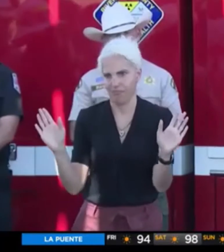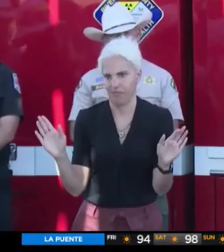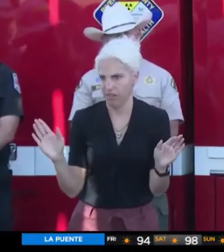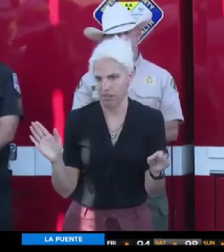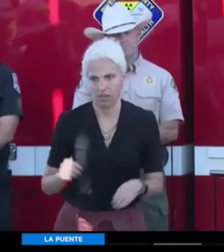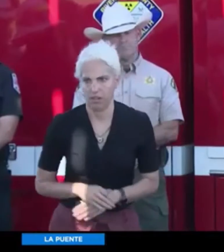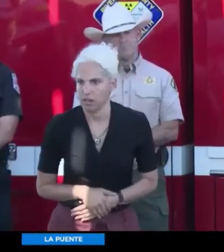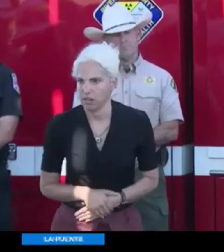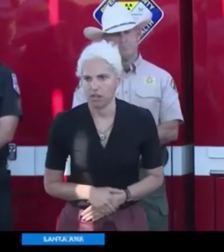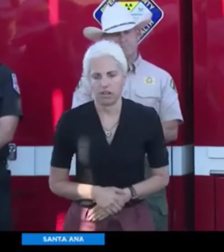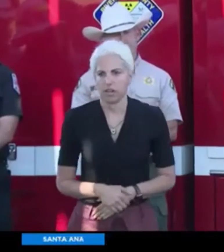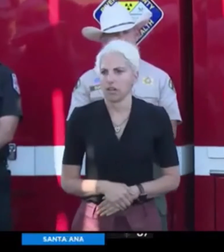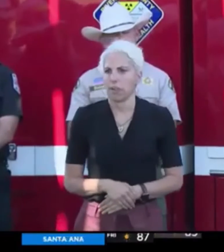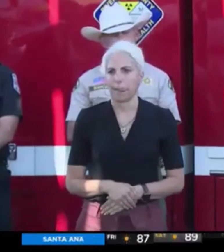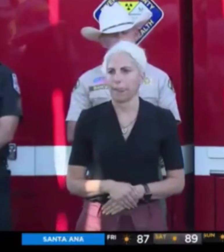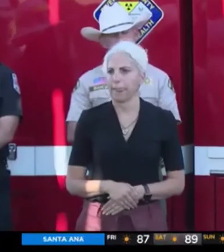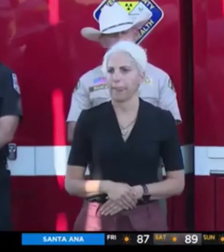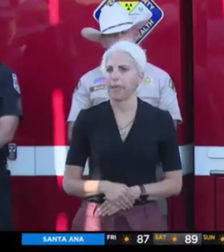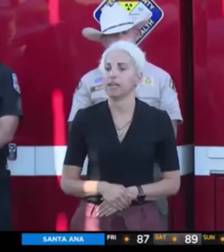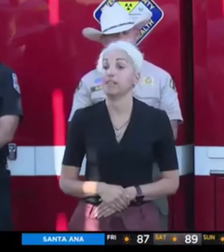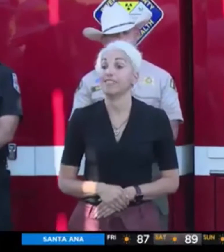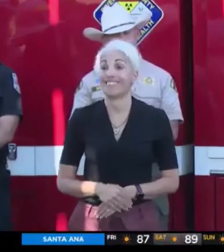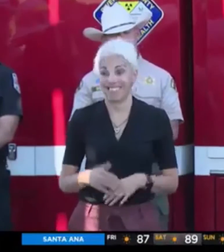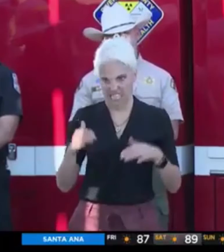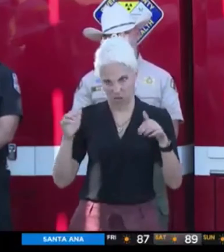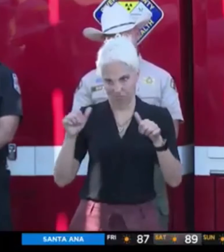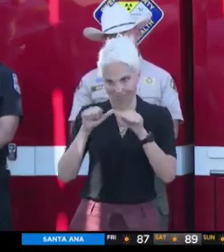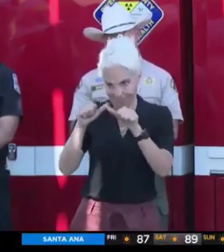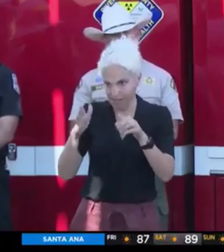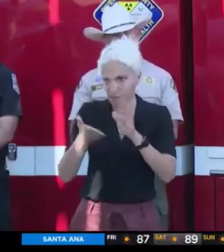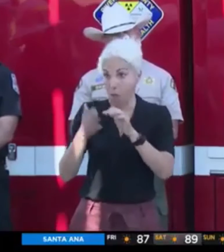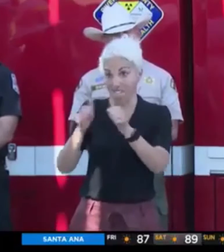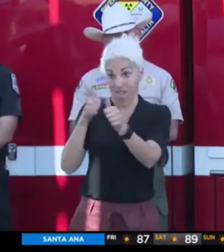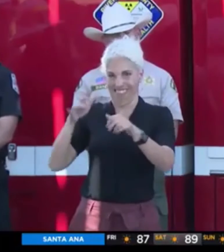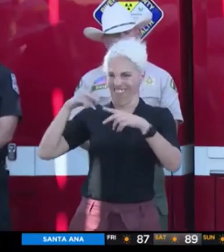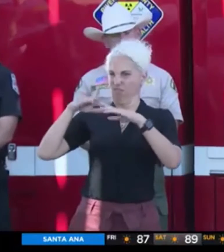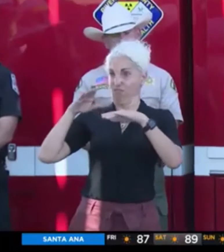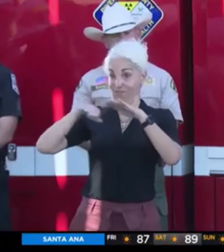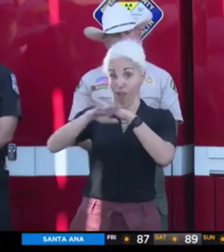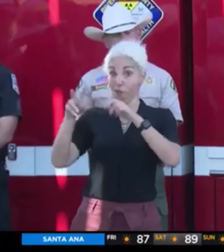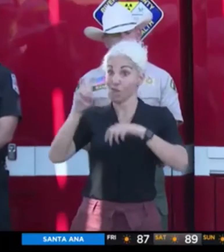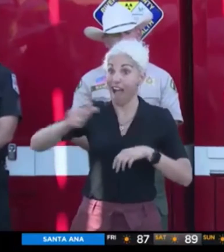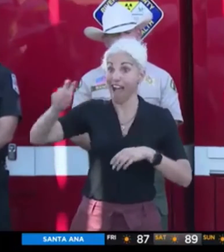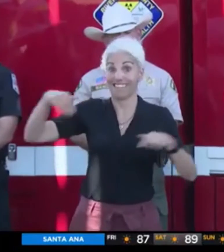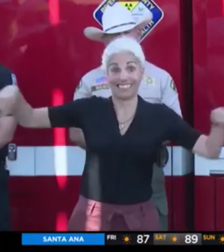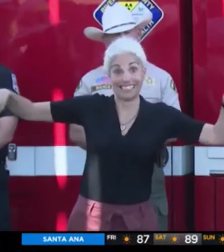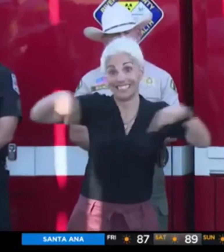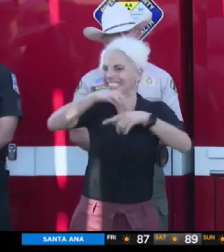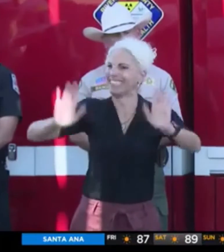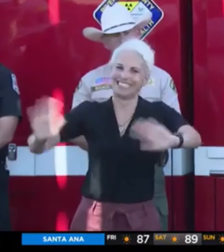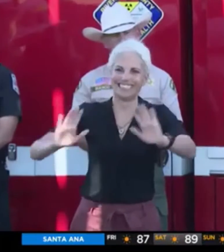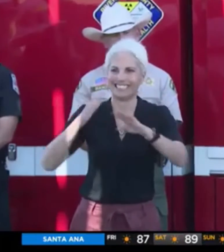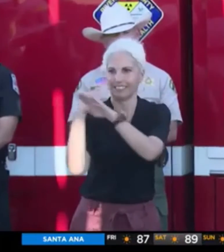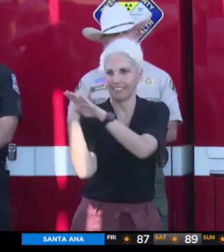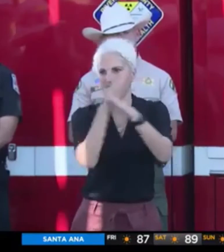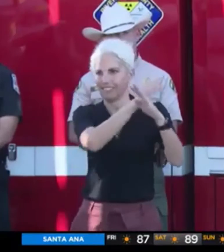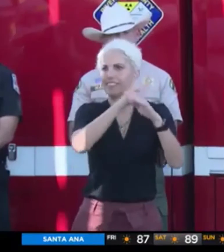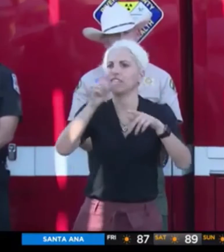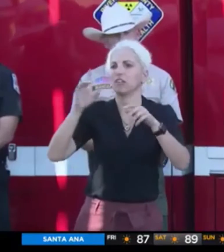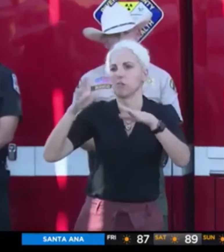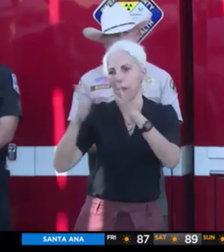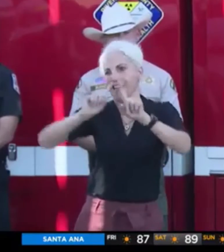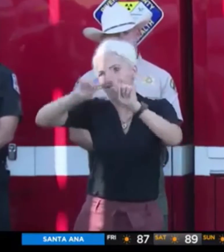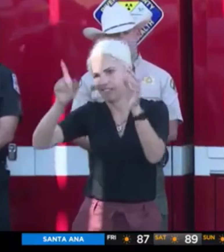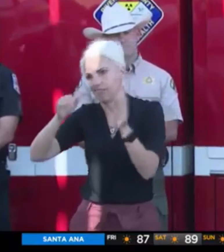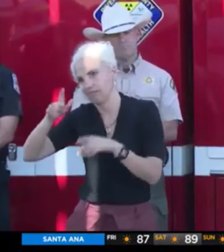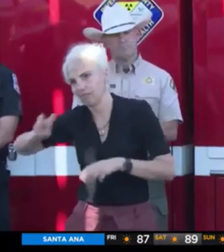continue to urge people to avoid the area, use alternate routes, either to the east or west, north or south, use your traffic apps to get around this